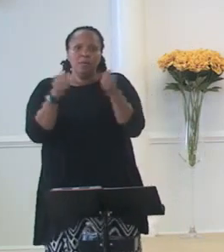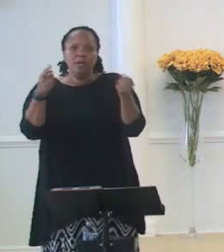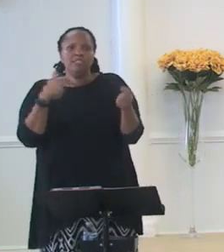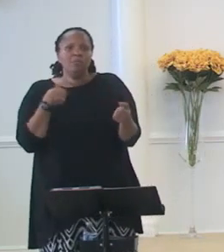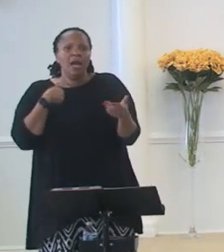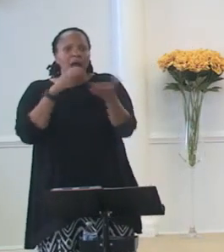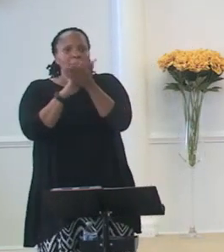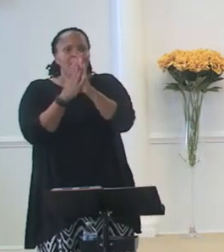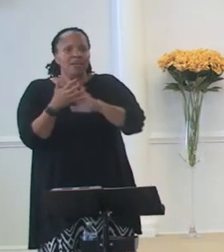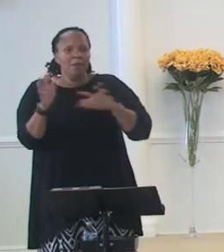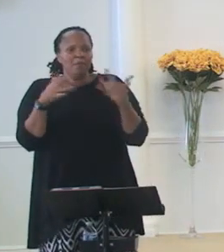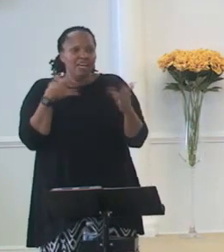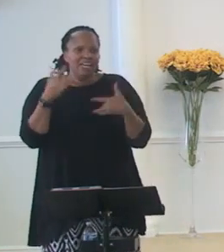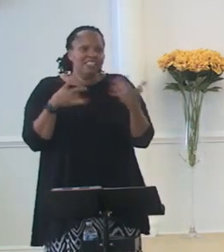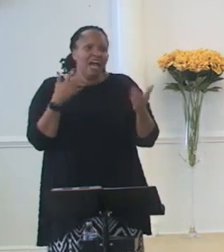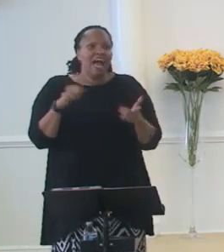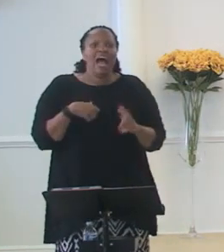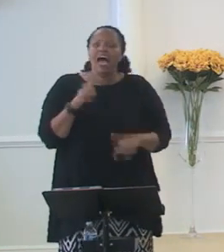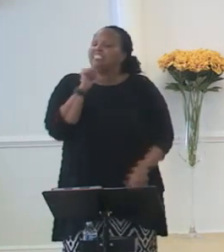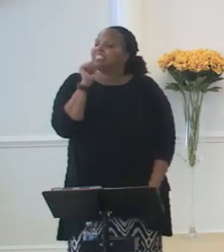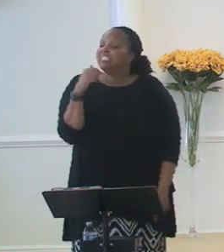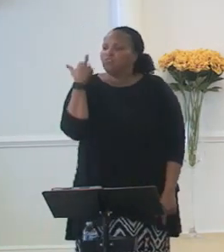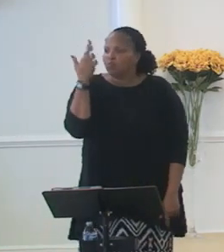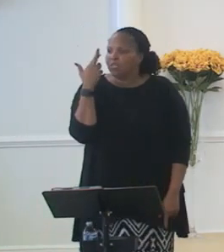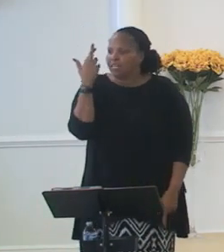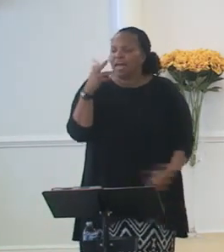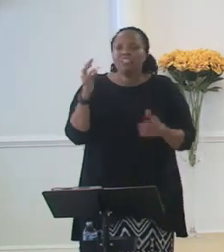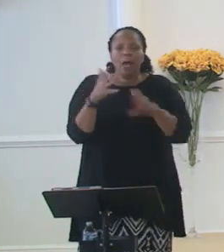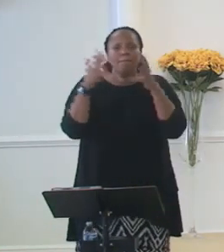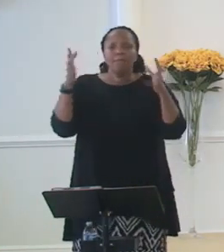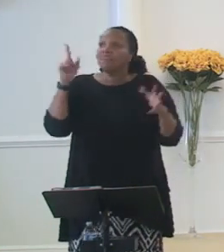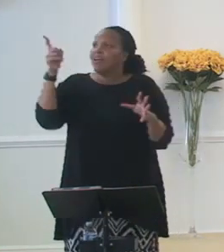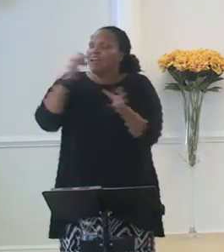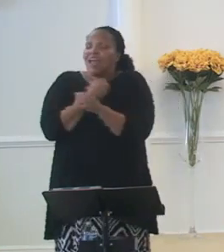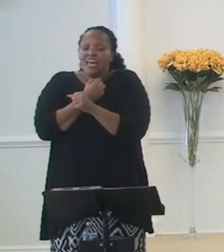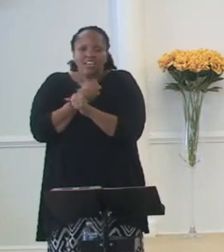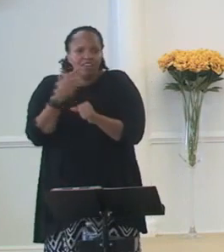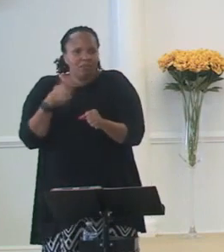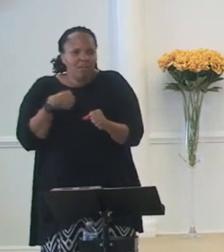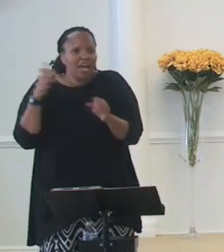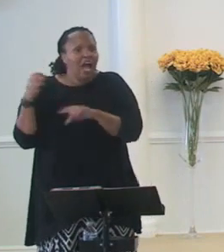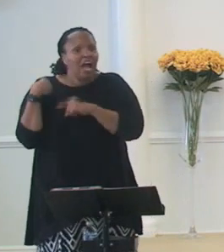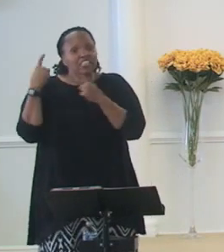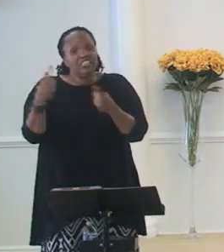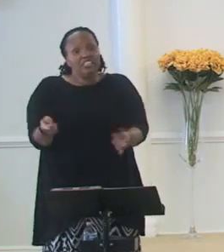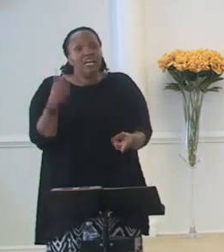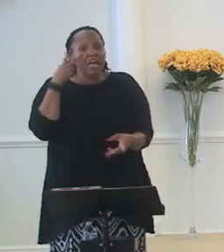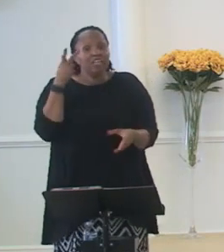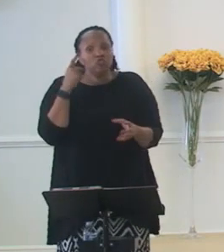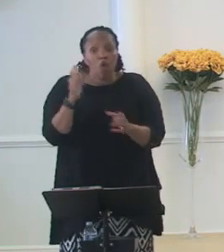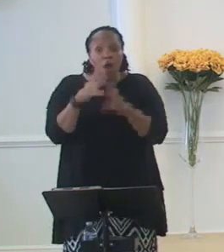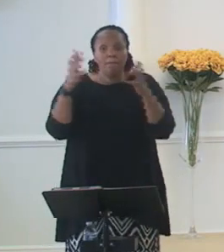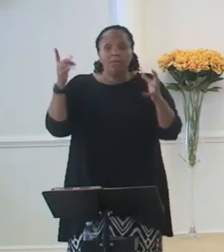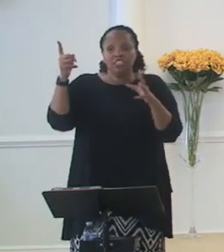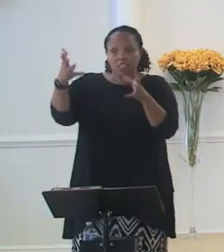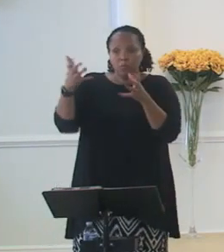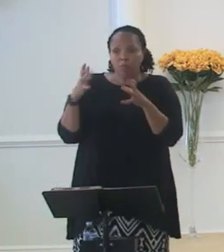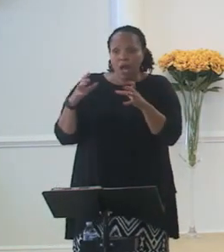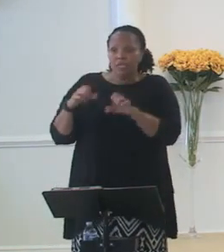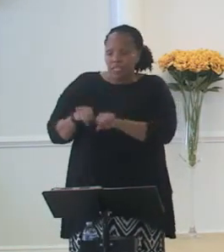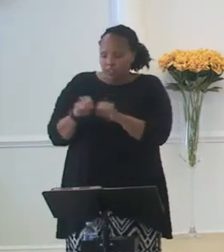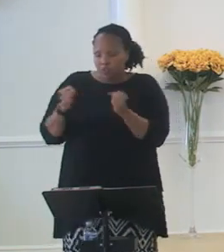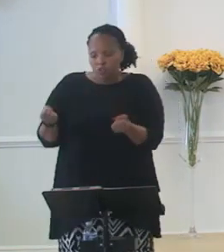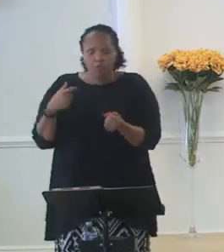excited. I didn't realize how much he loved me until I saw how much he was trying to break me. Okay,